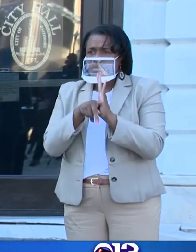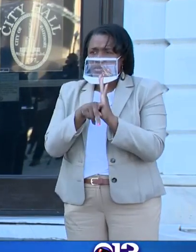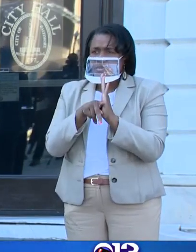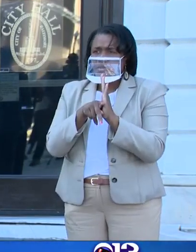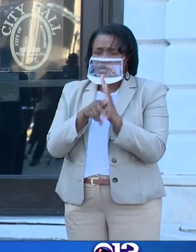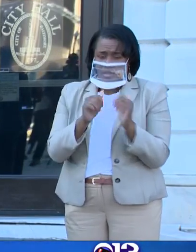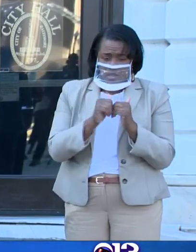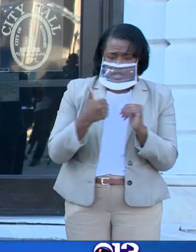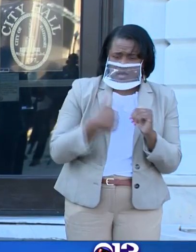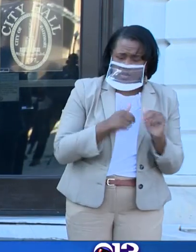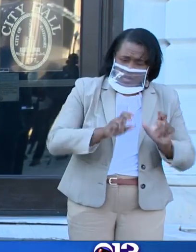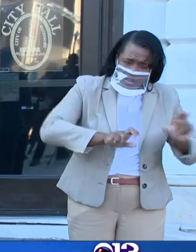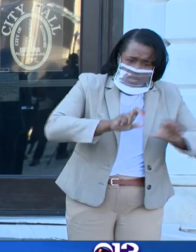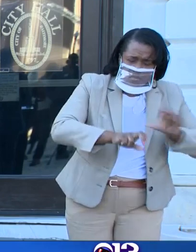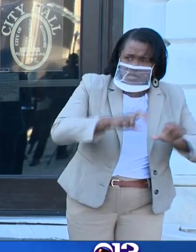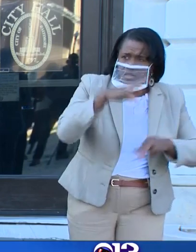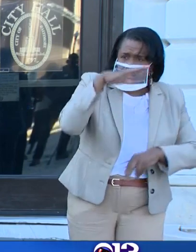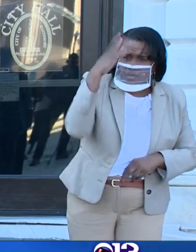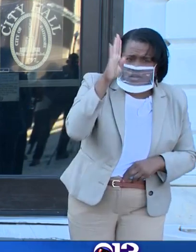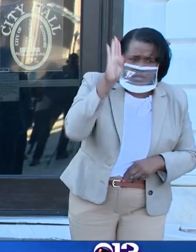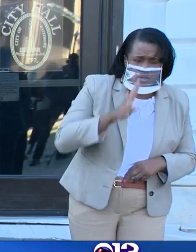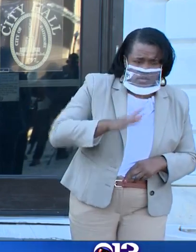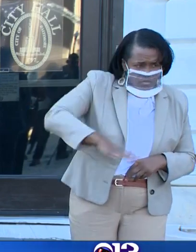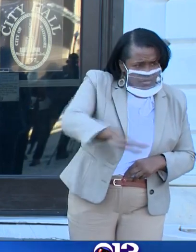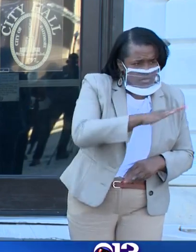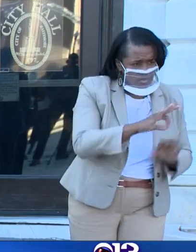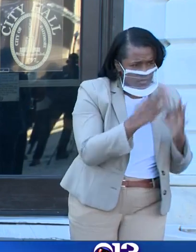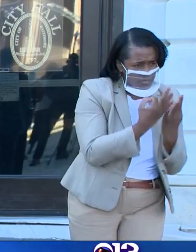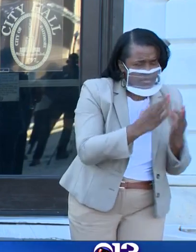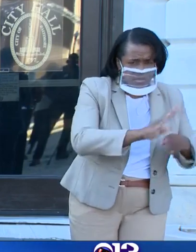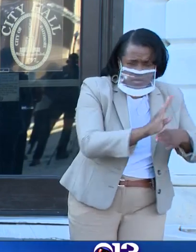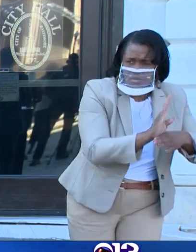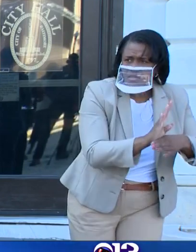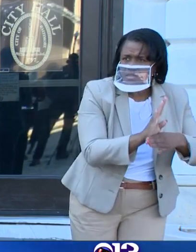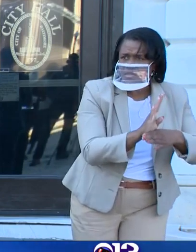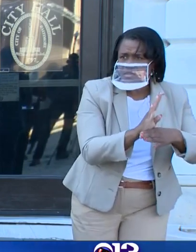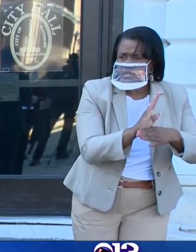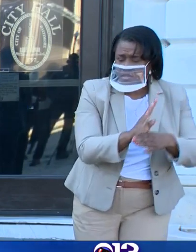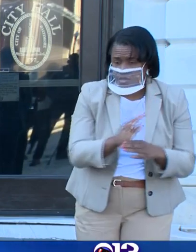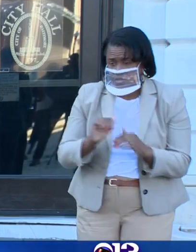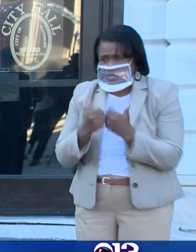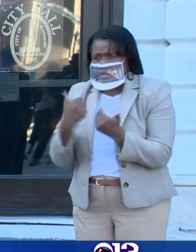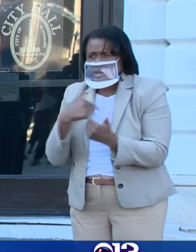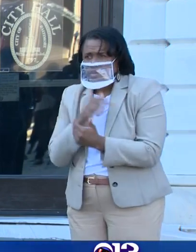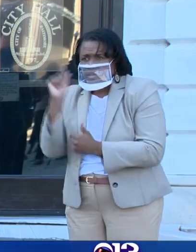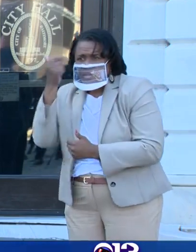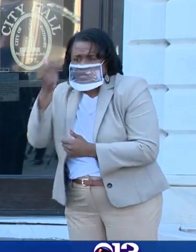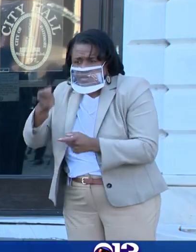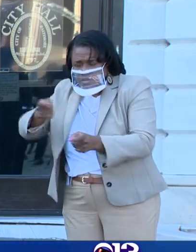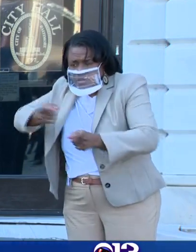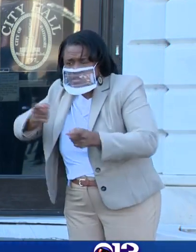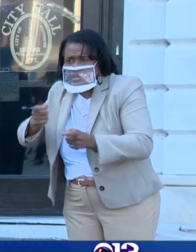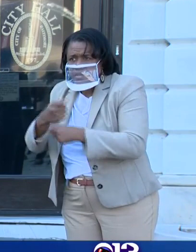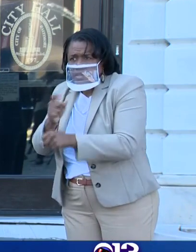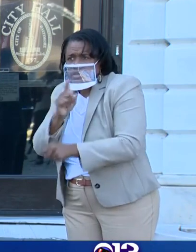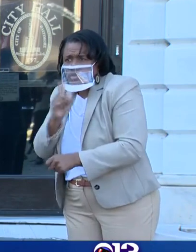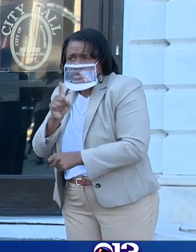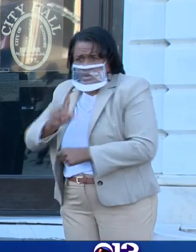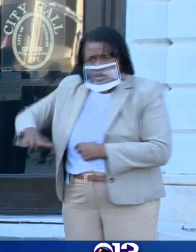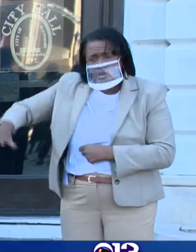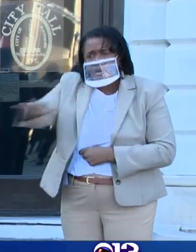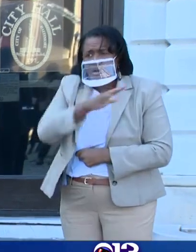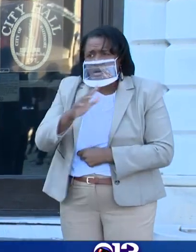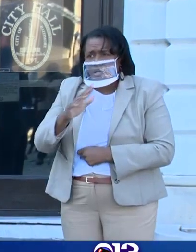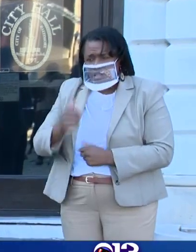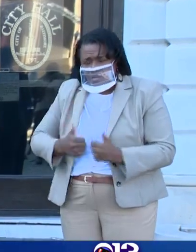the way we invest in our black and brown neighborhoods and businesses to the way we govern, ensuring all residents